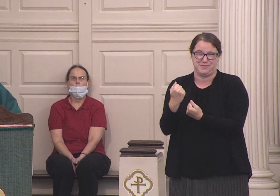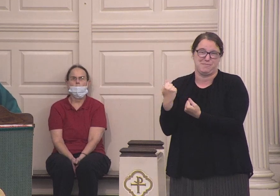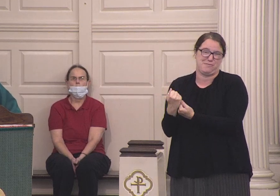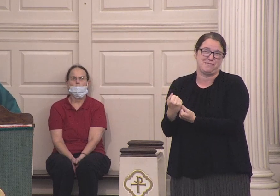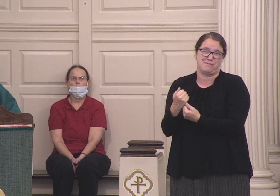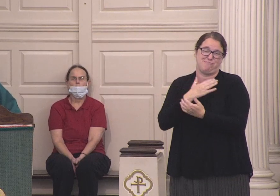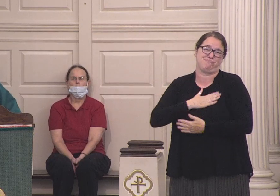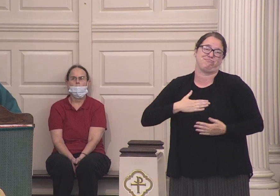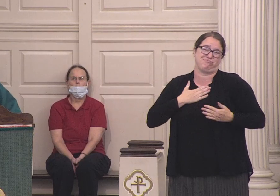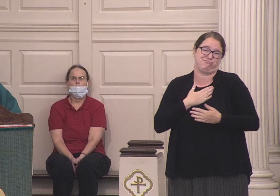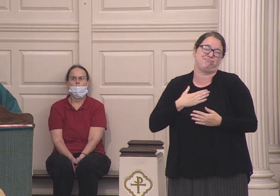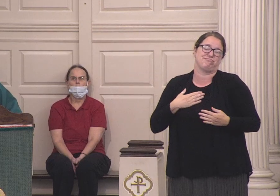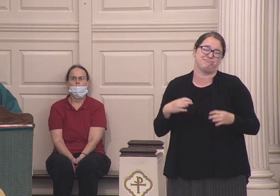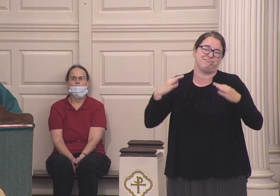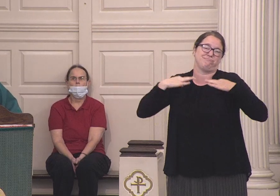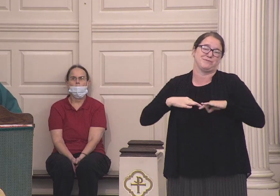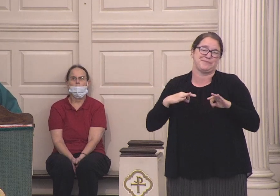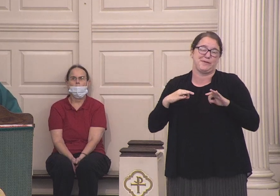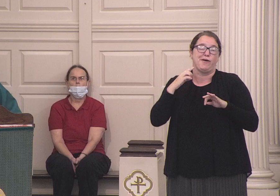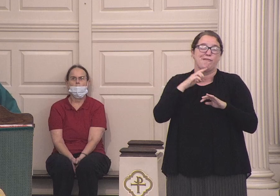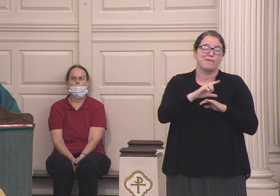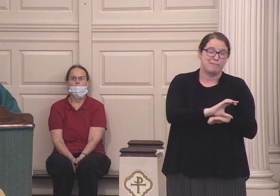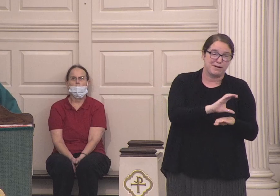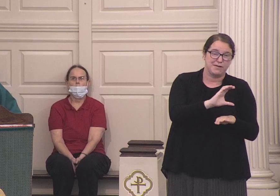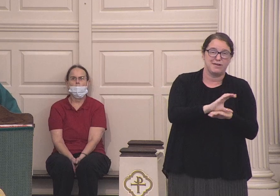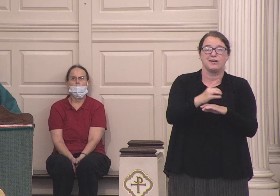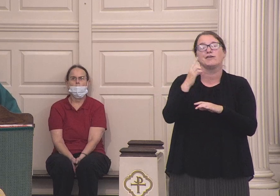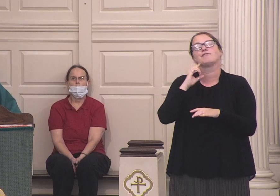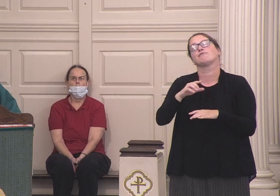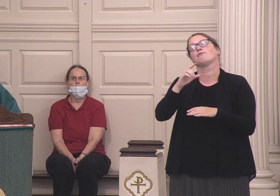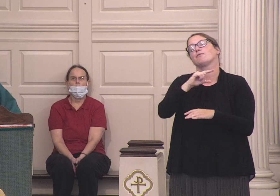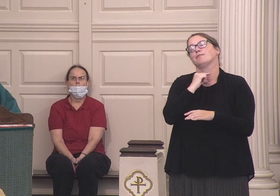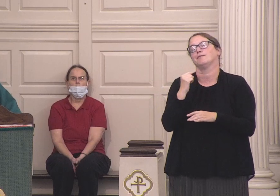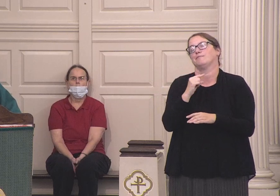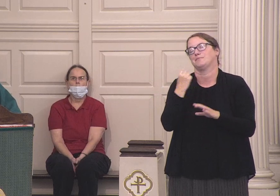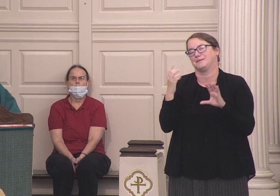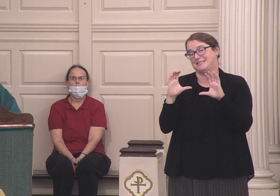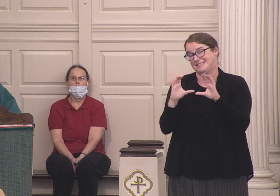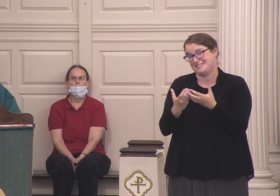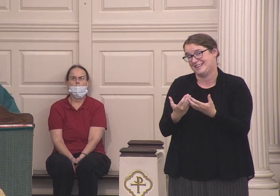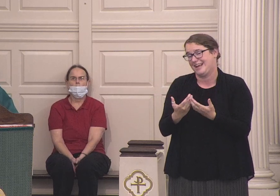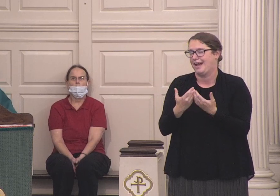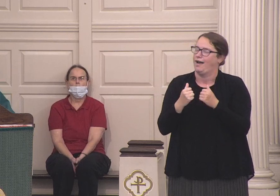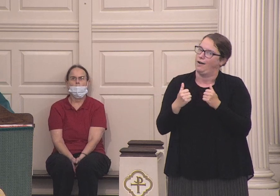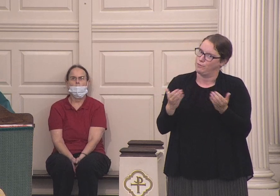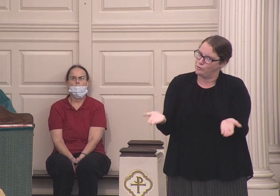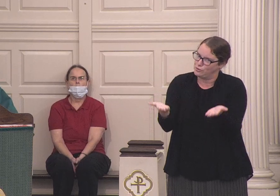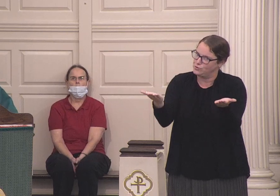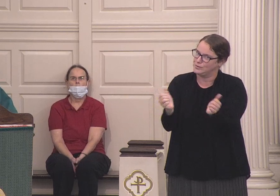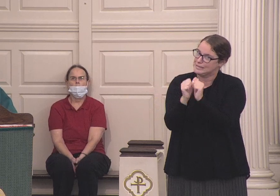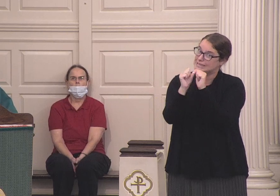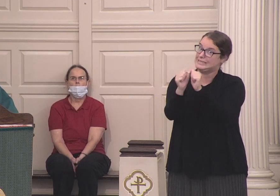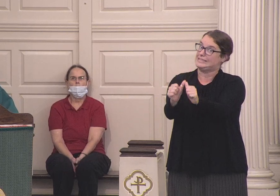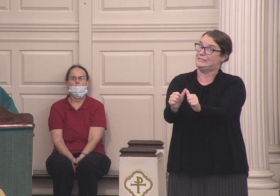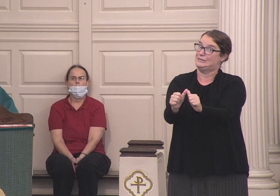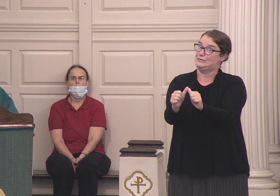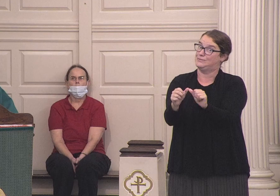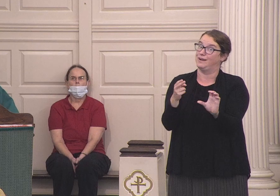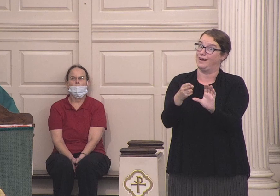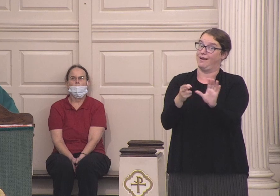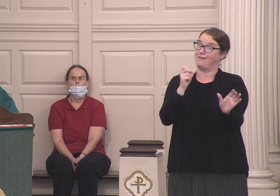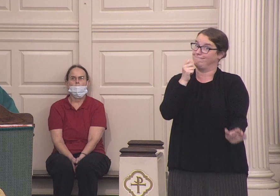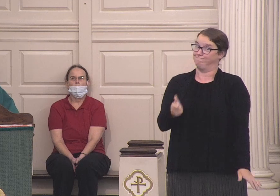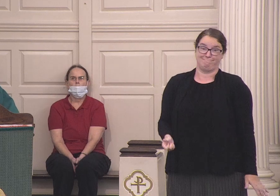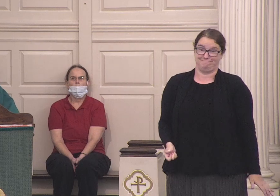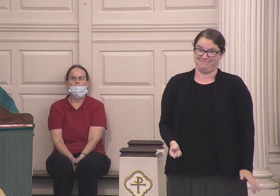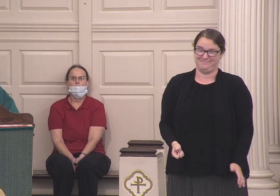that you give to the parish, that you give to us messengers of God, and we urge you to continue. Don't give up on